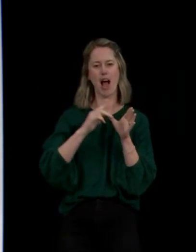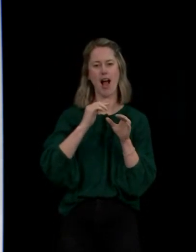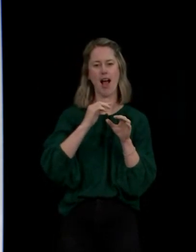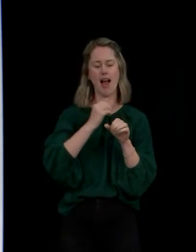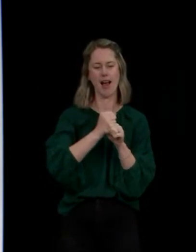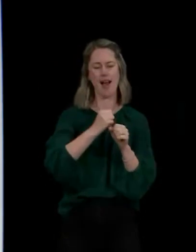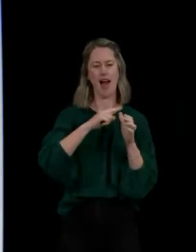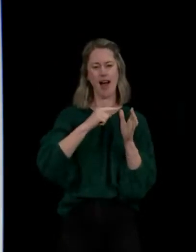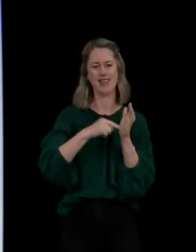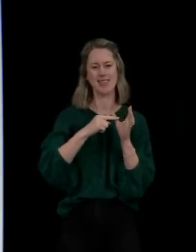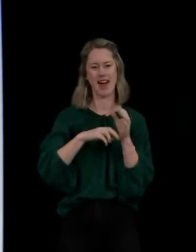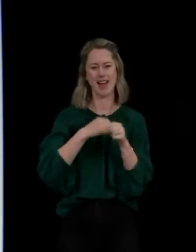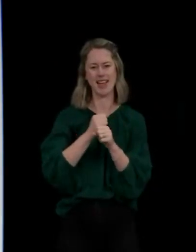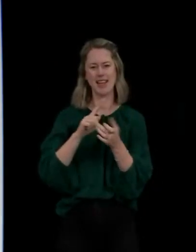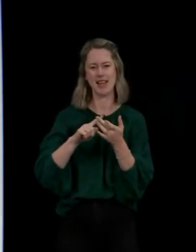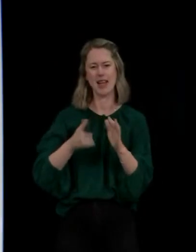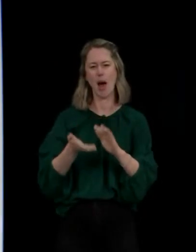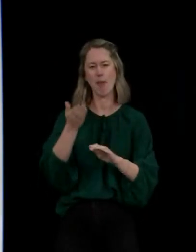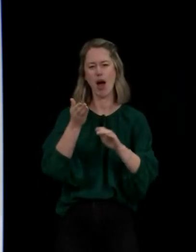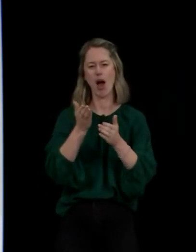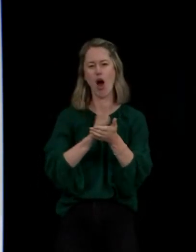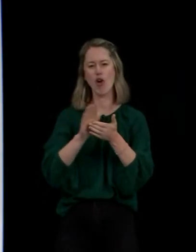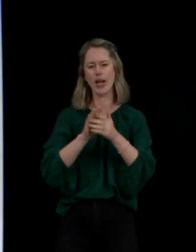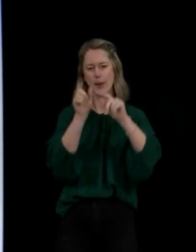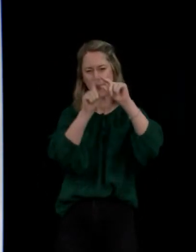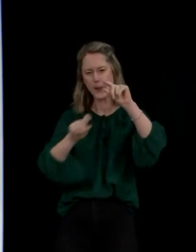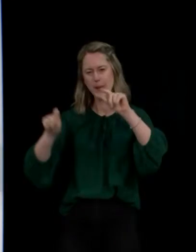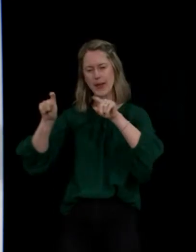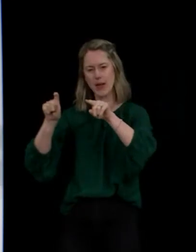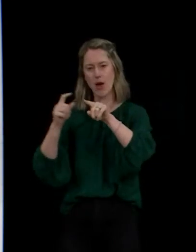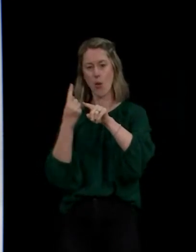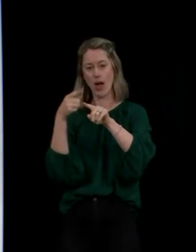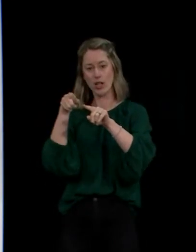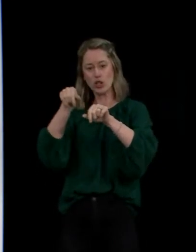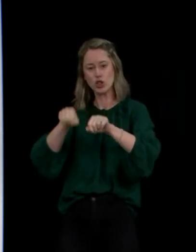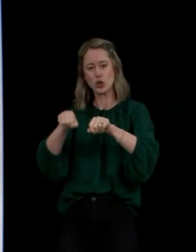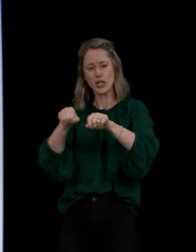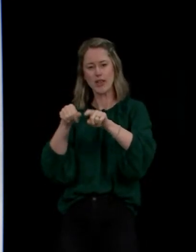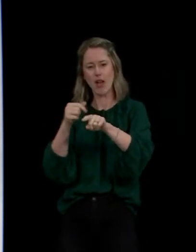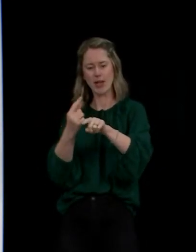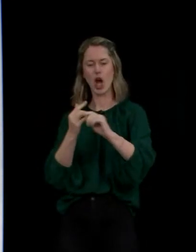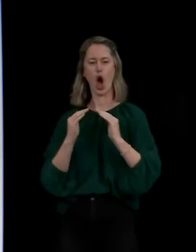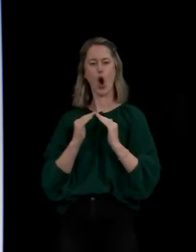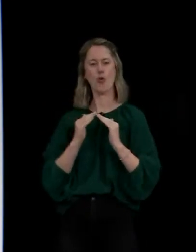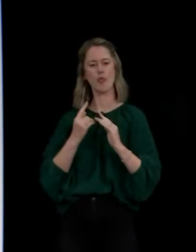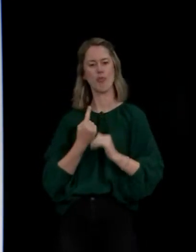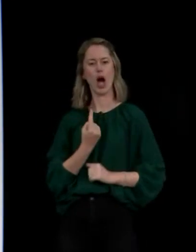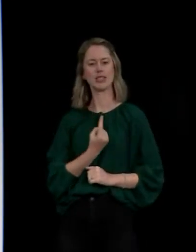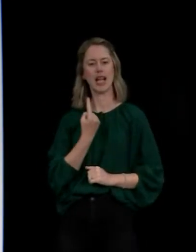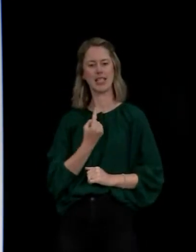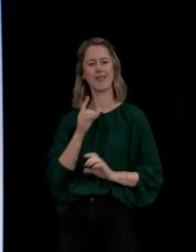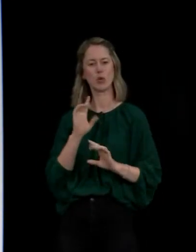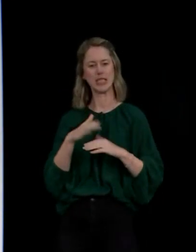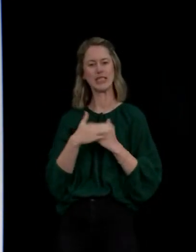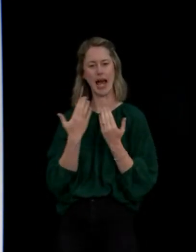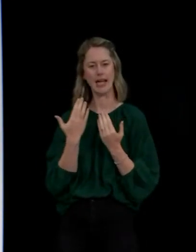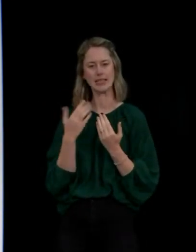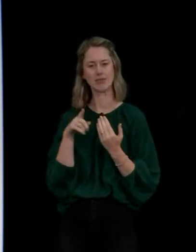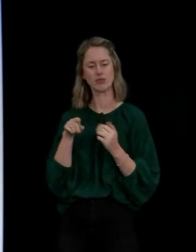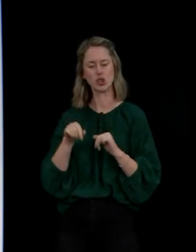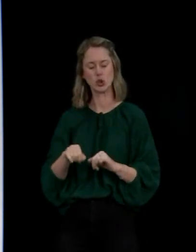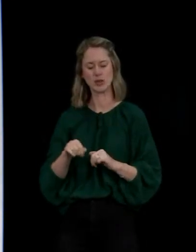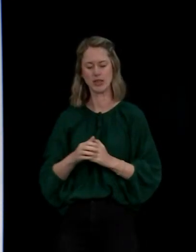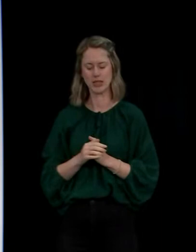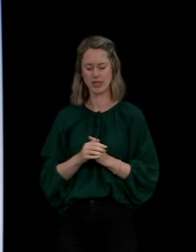mentioned earlier, one of those is a student from the school in Upper Hauraki who has been isolating at home for the last 10 days.